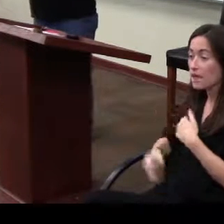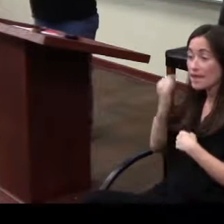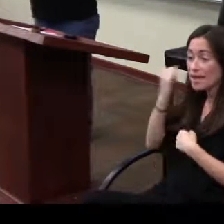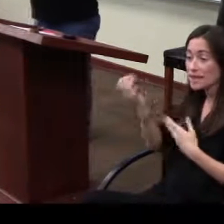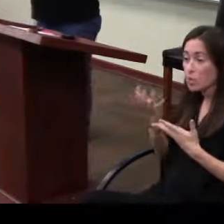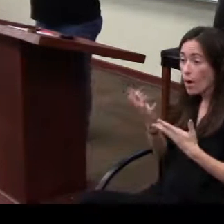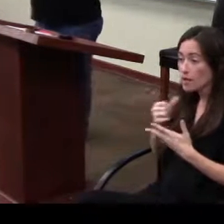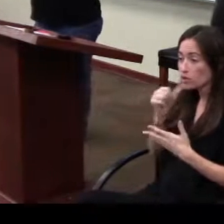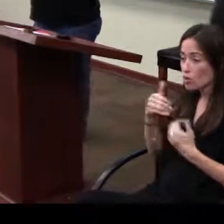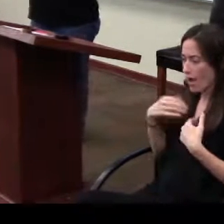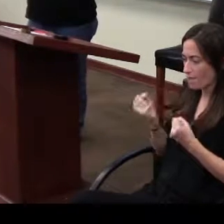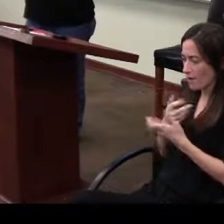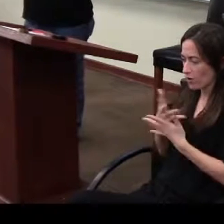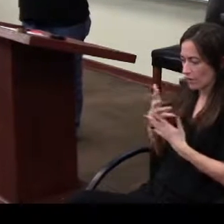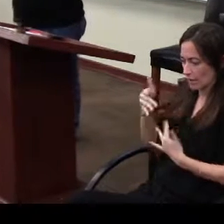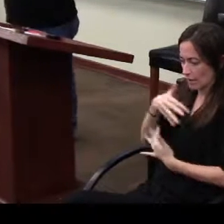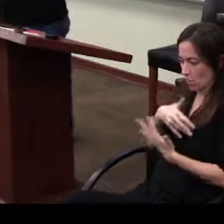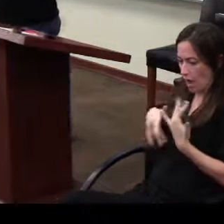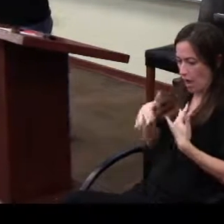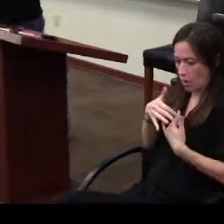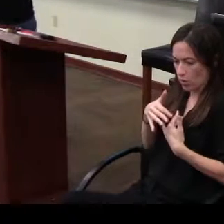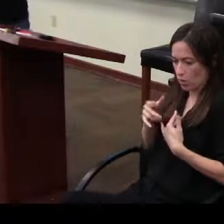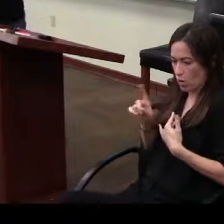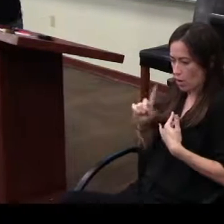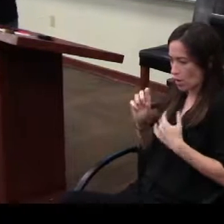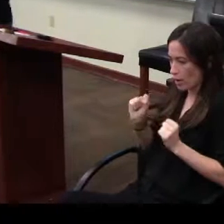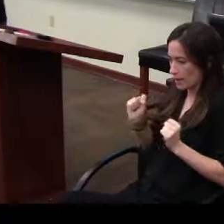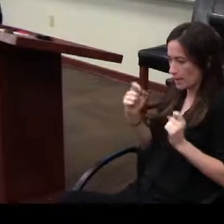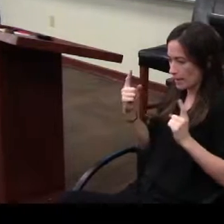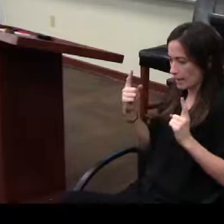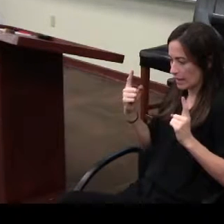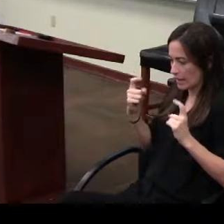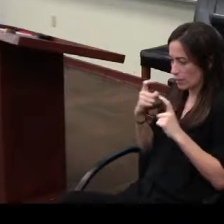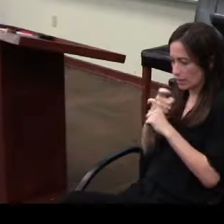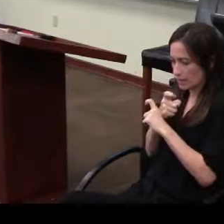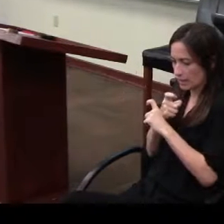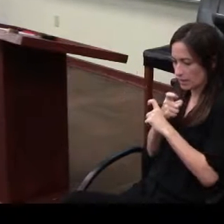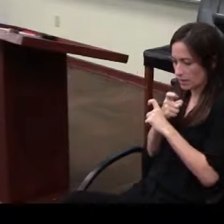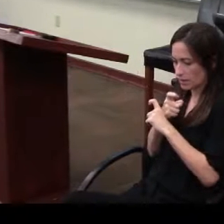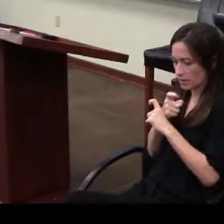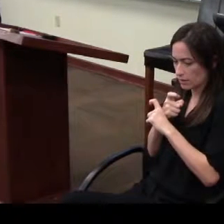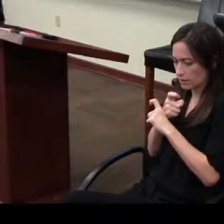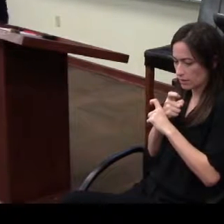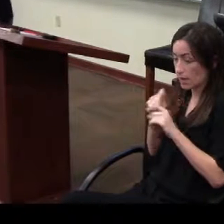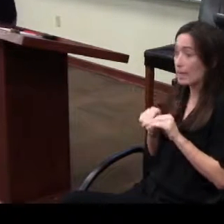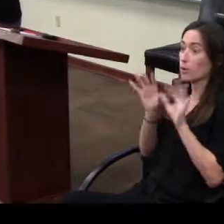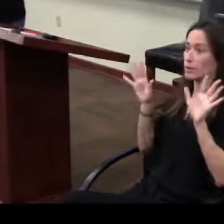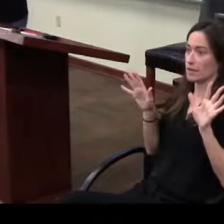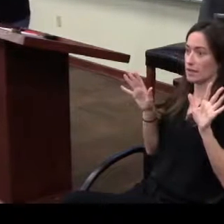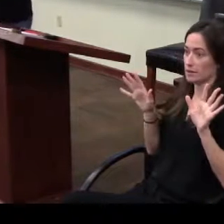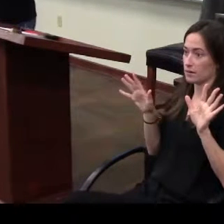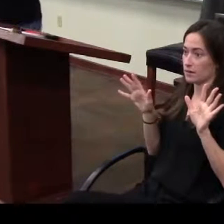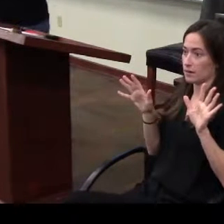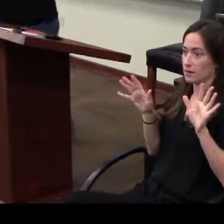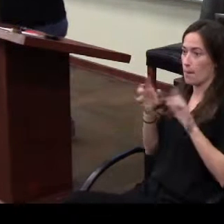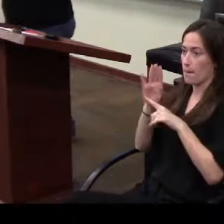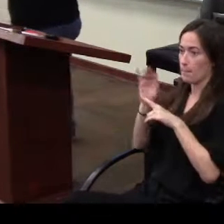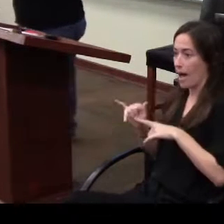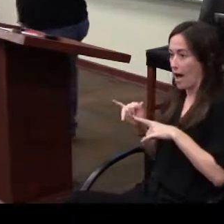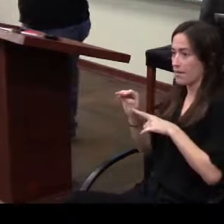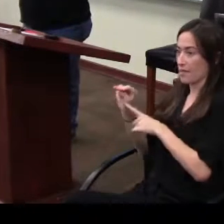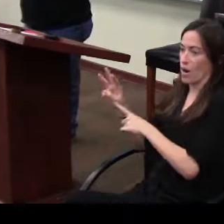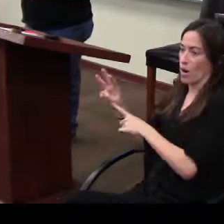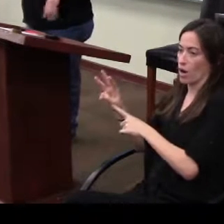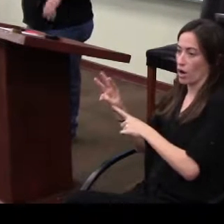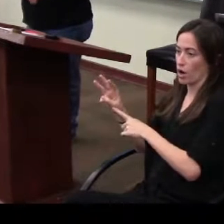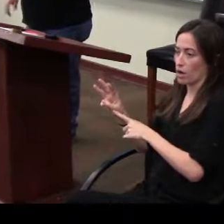you don't have stuff that's around where it can be encrypted by the actual malware, because that's happened a few times. There was a police department in Texas that got hit